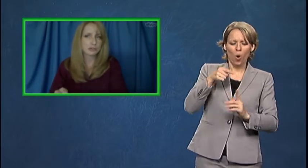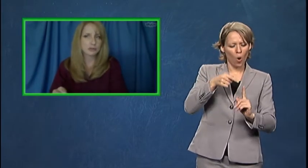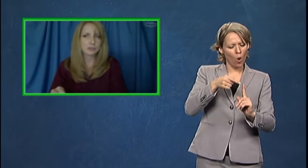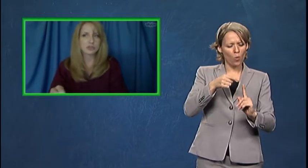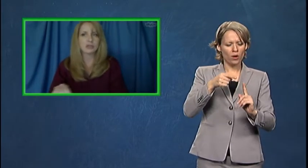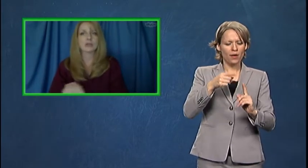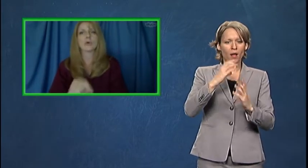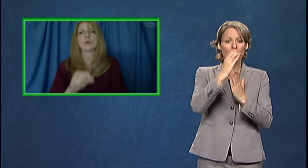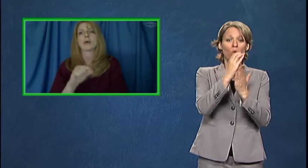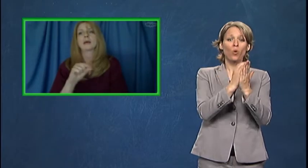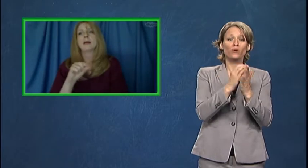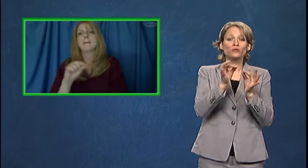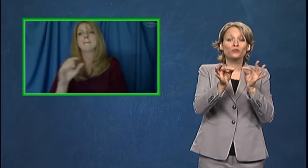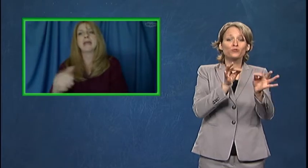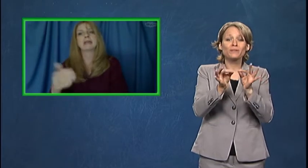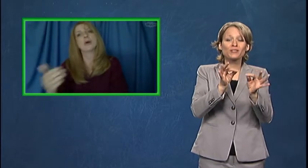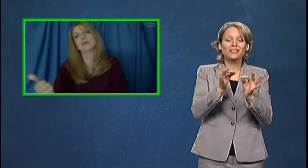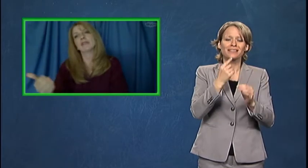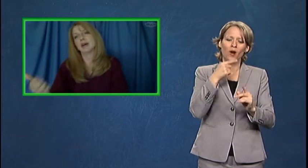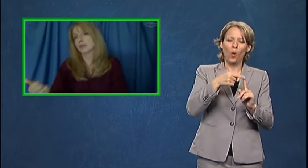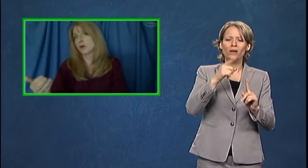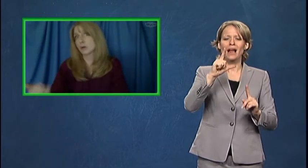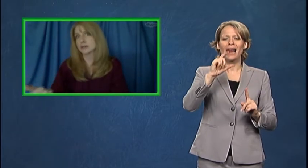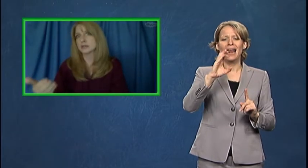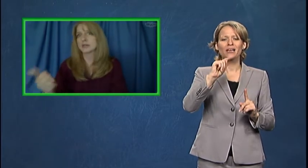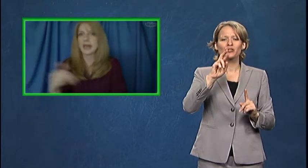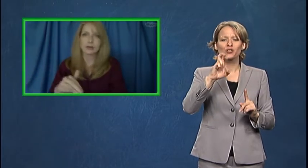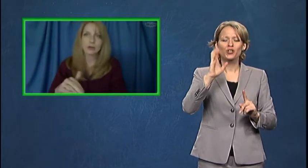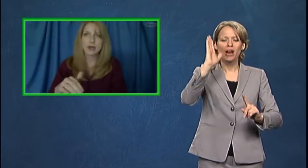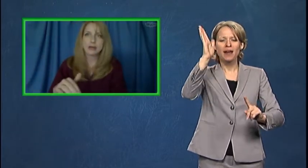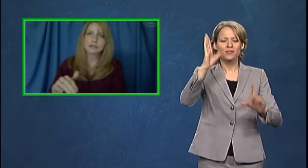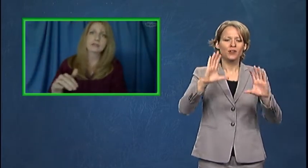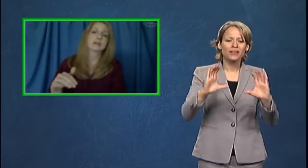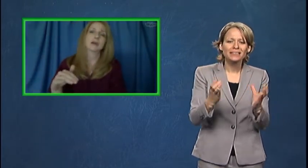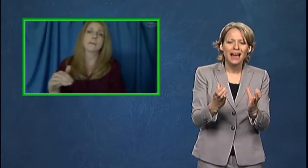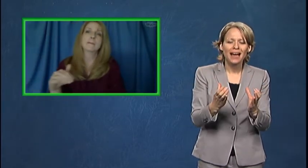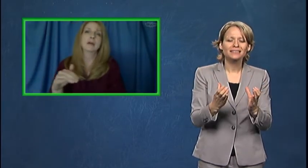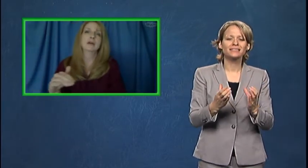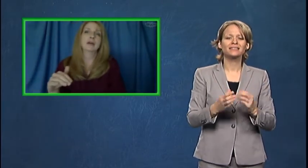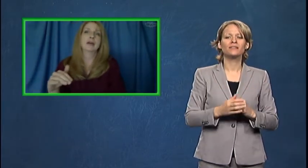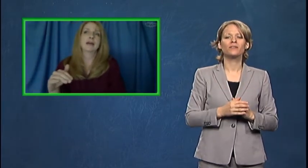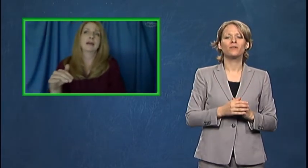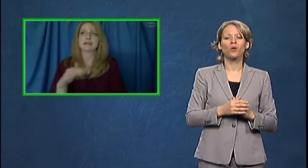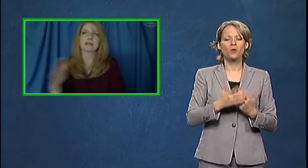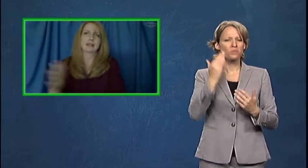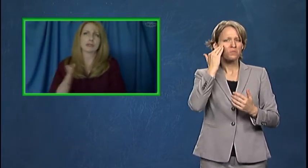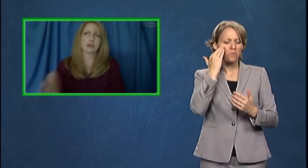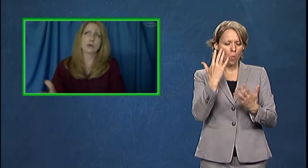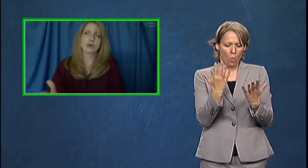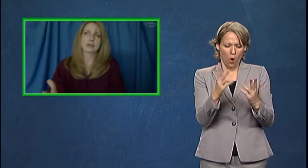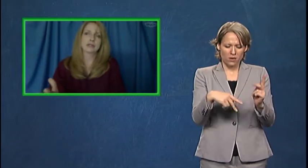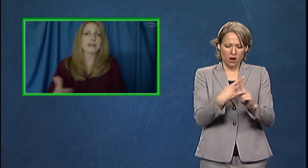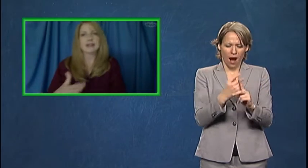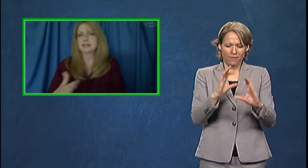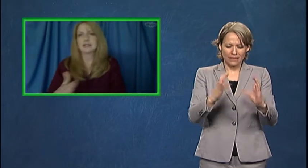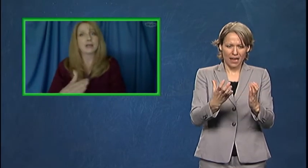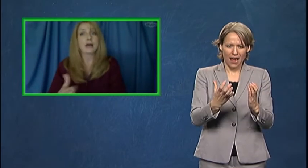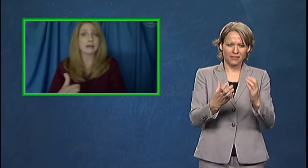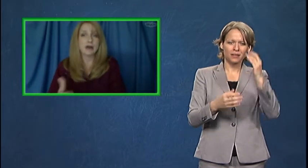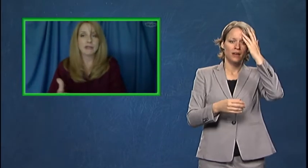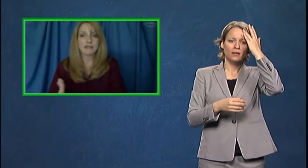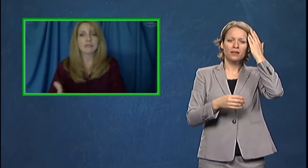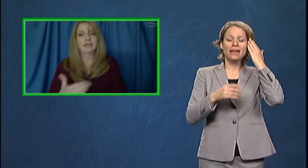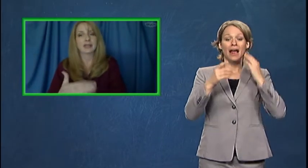course description or make note of how the course is categorized as a lecture course, and that's